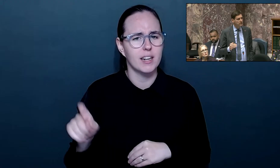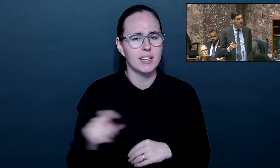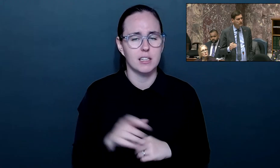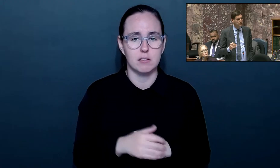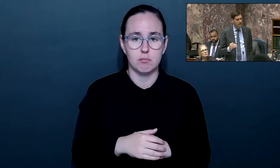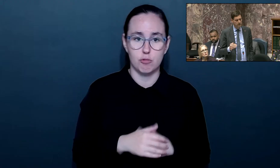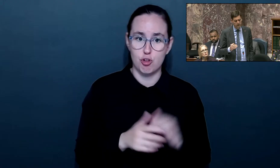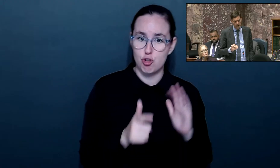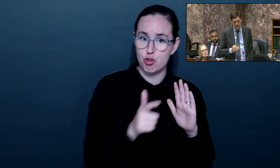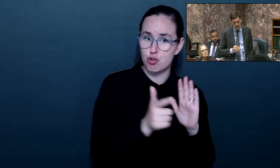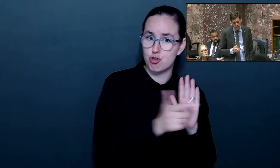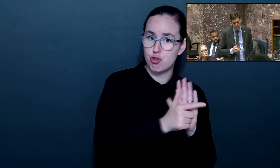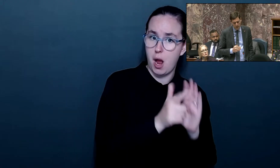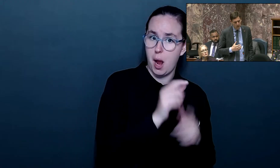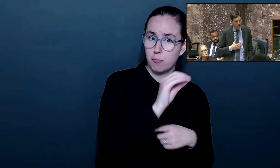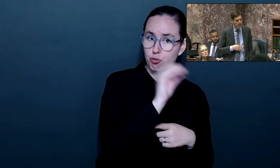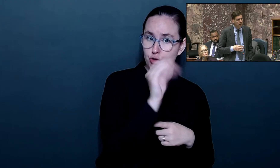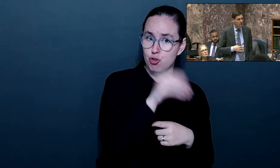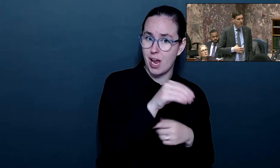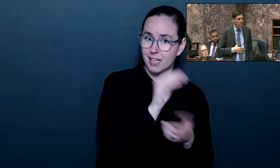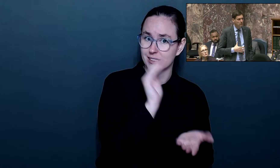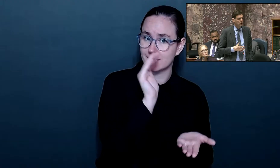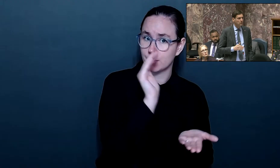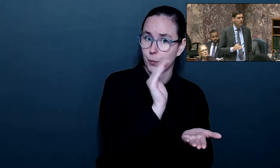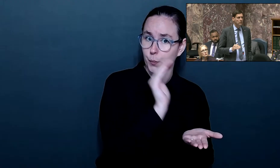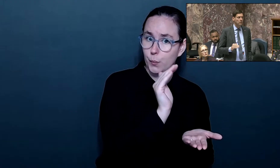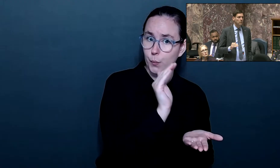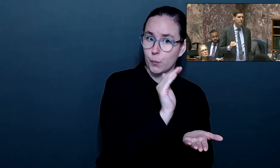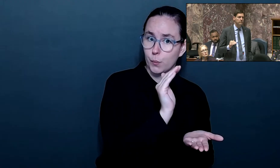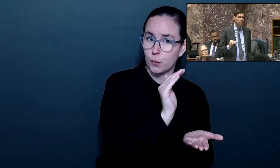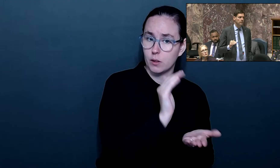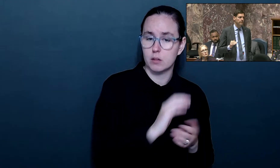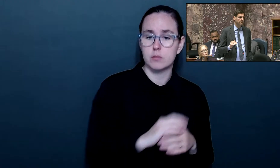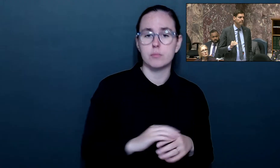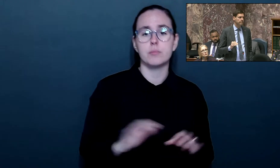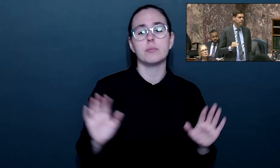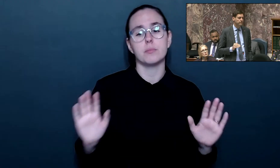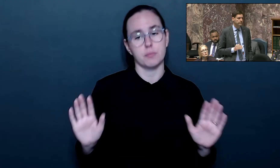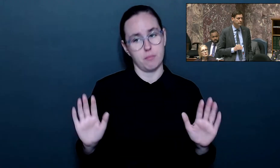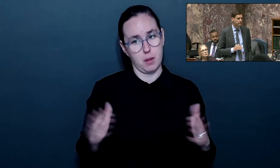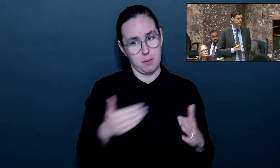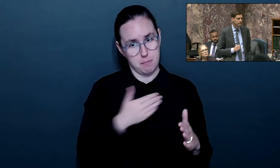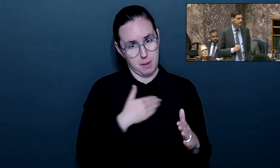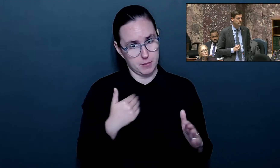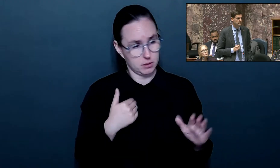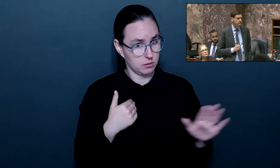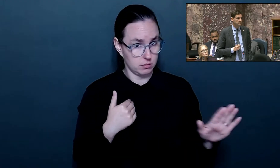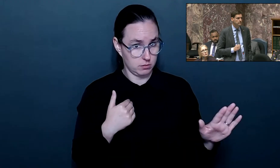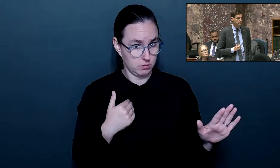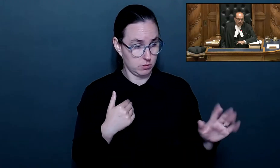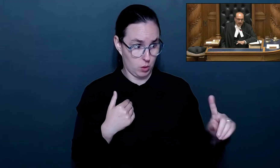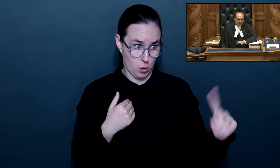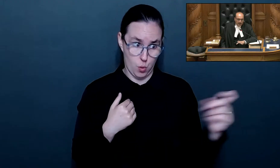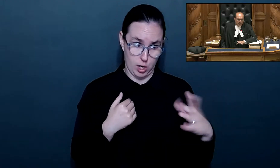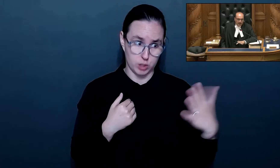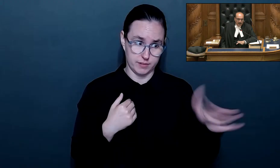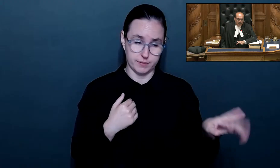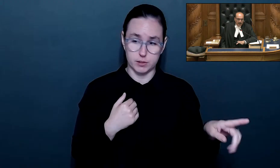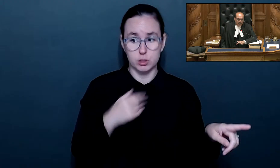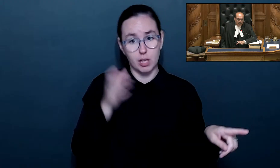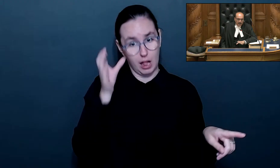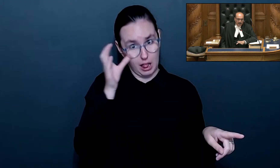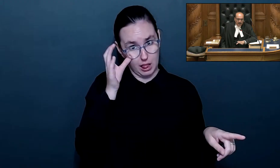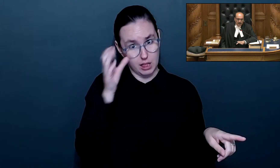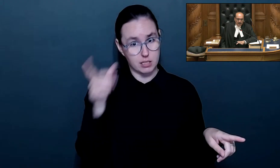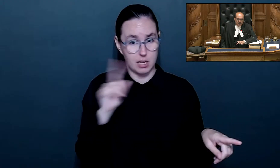Honourable Speaker. Members, question was asked. Let's hear the answer. There's no need to interrupt.